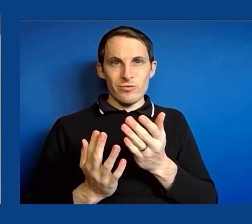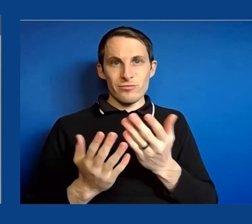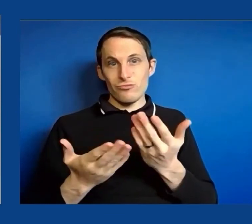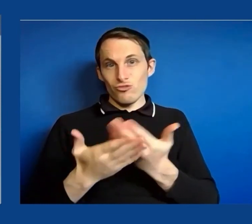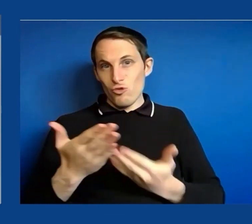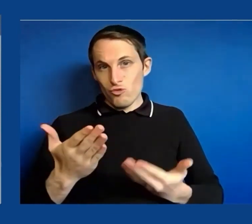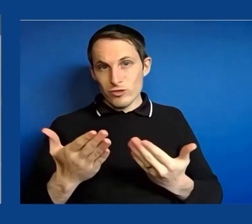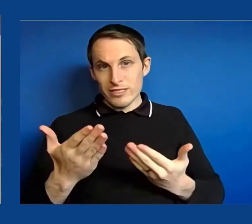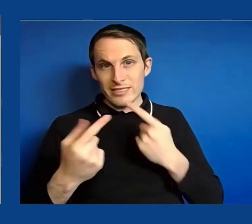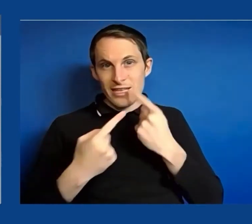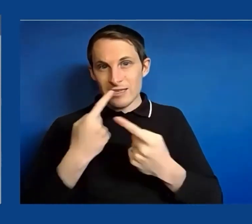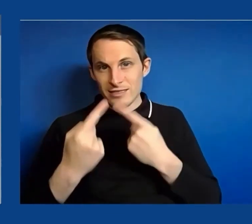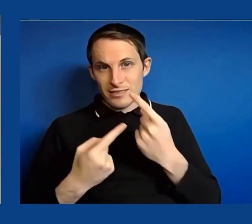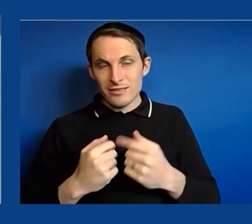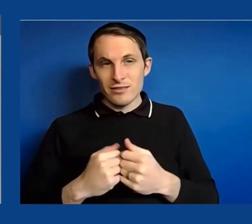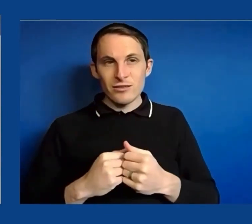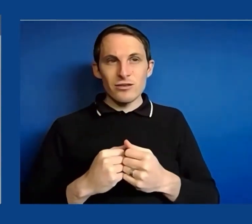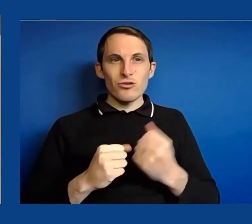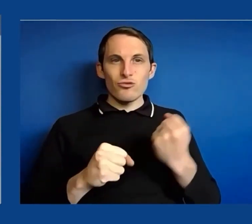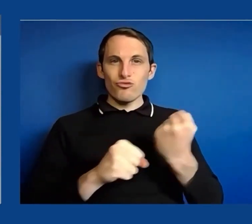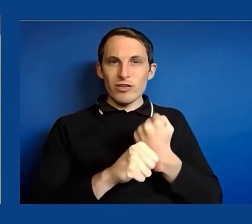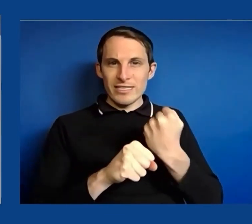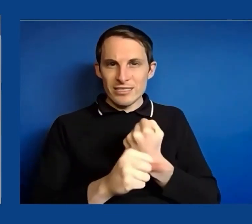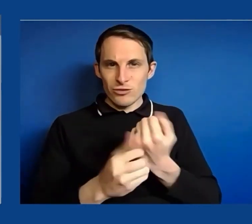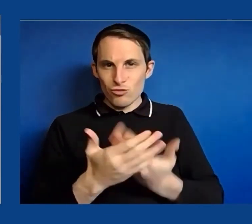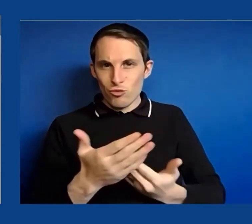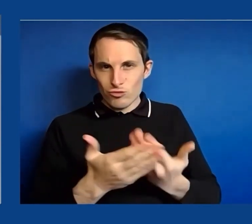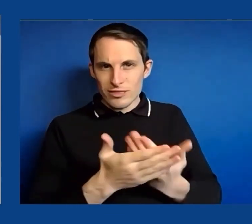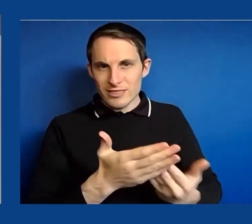storytelling, creating stories,